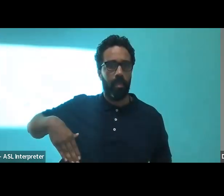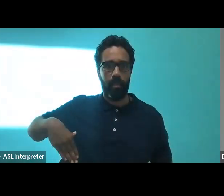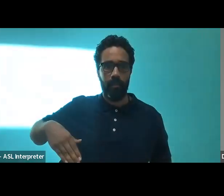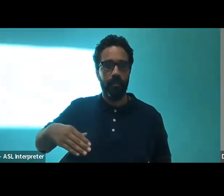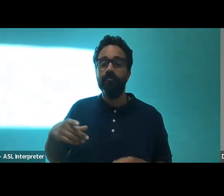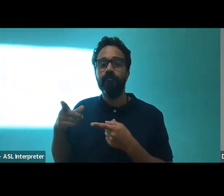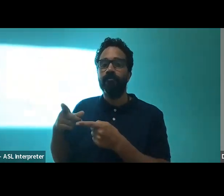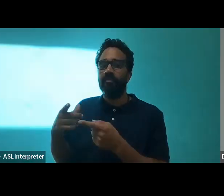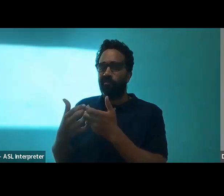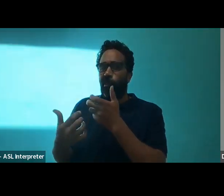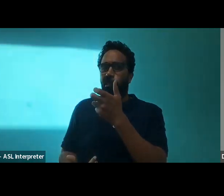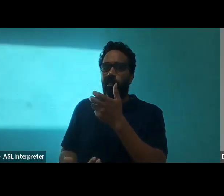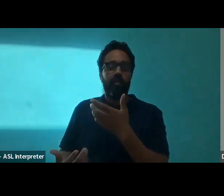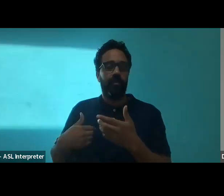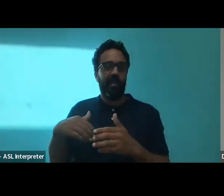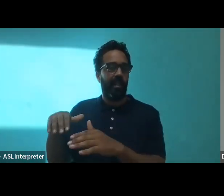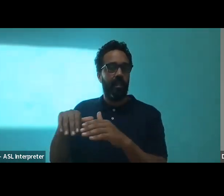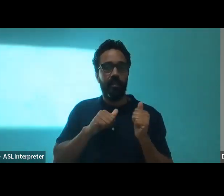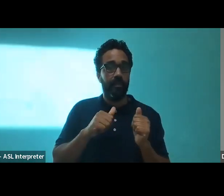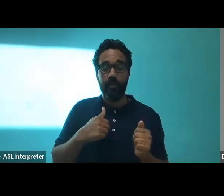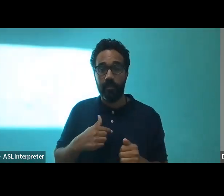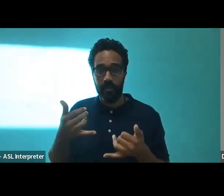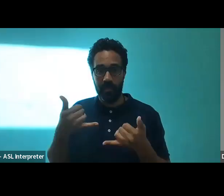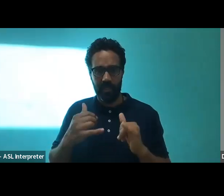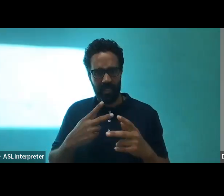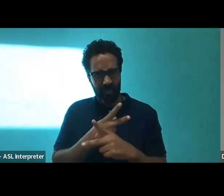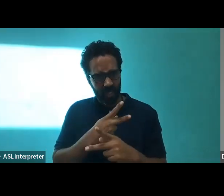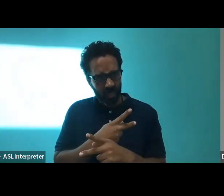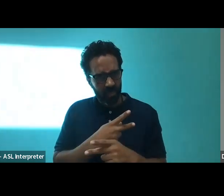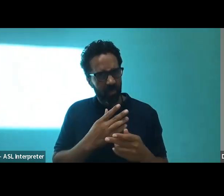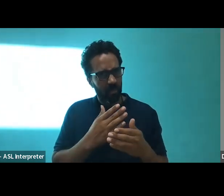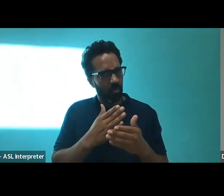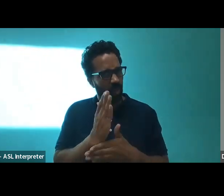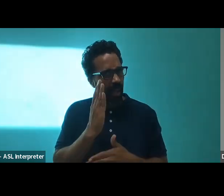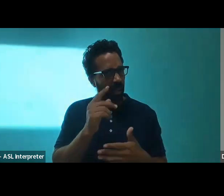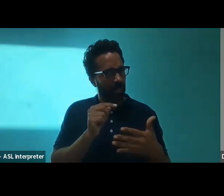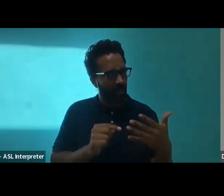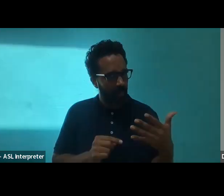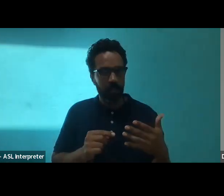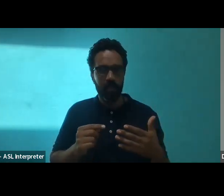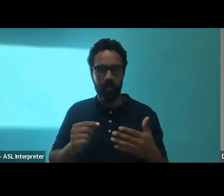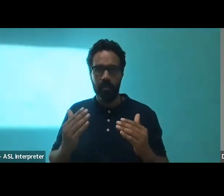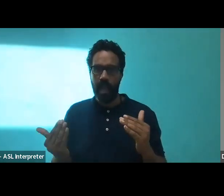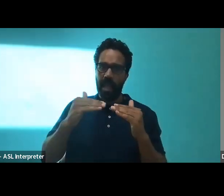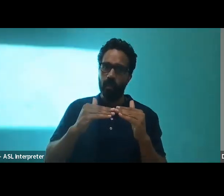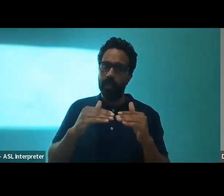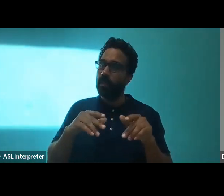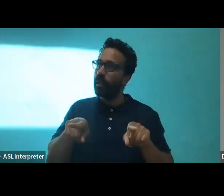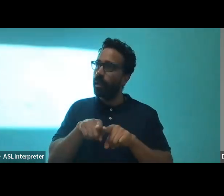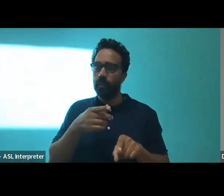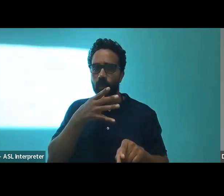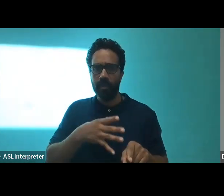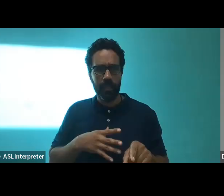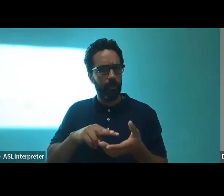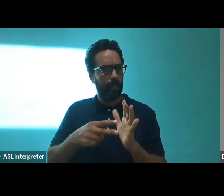I was still trying to figure out what rights and equity meant to me as a woman.